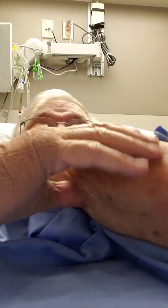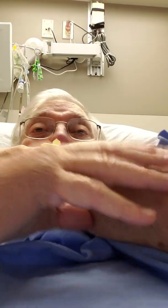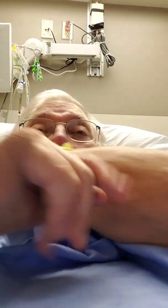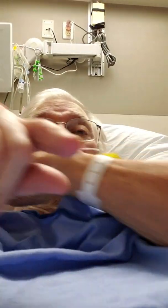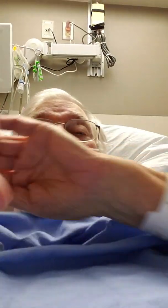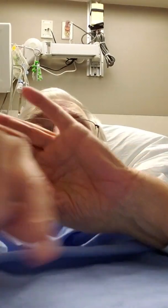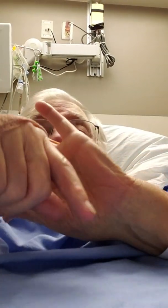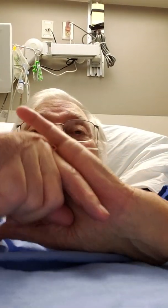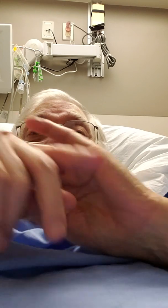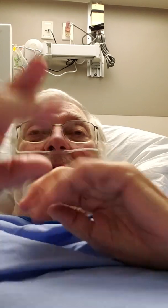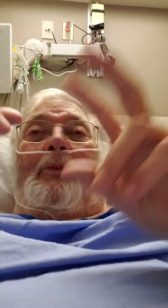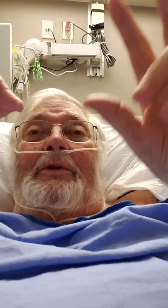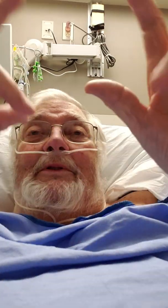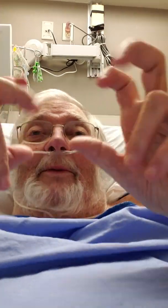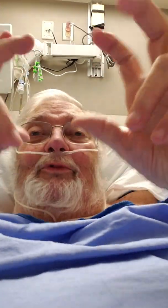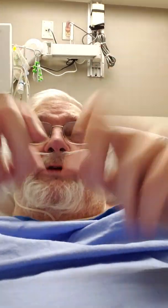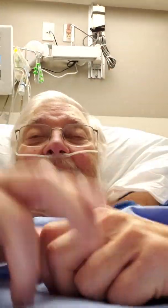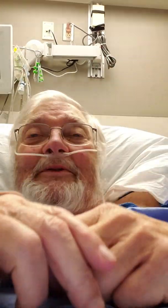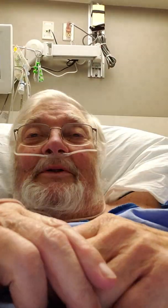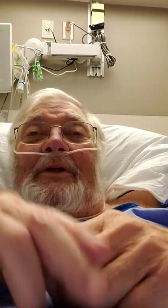Poor quality reception.